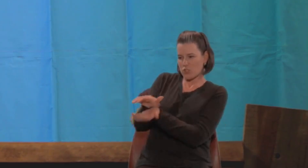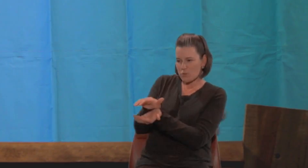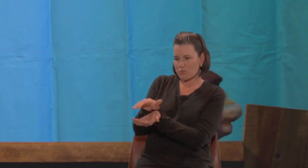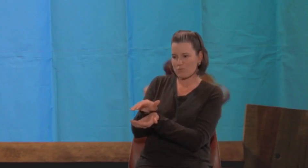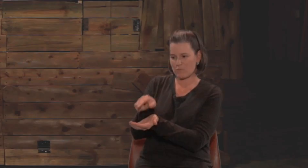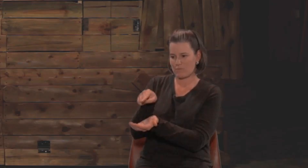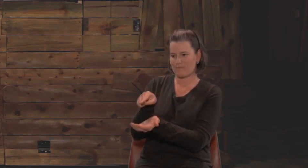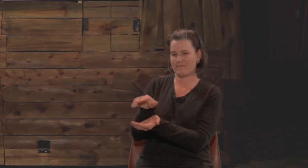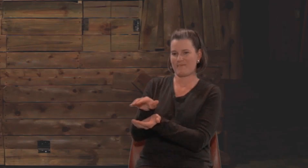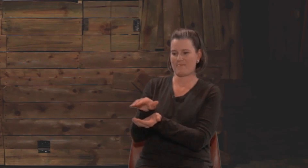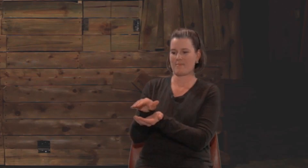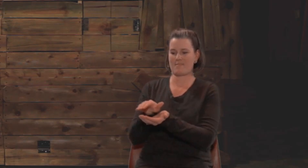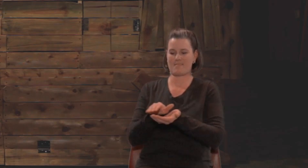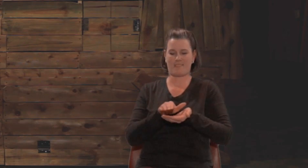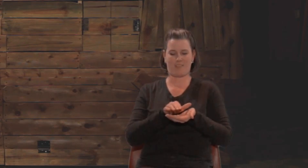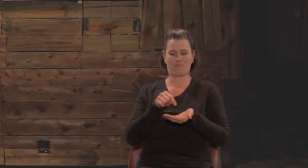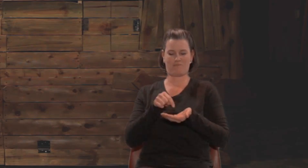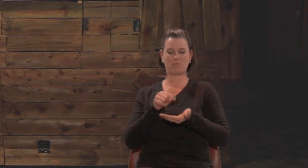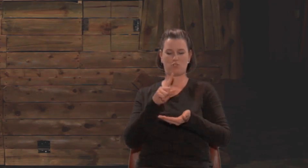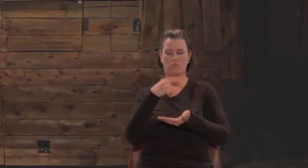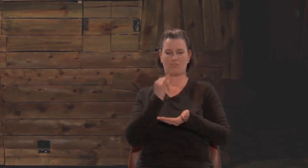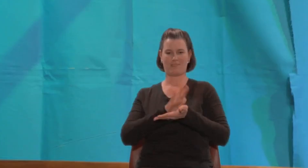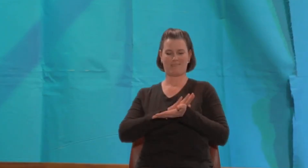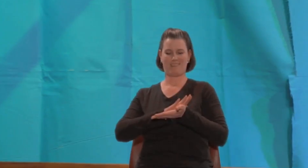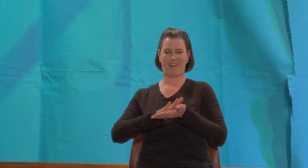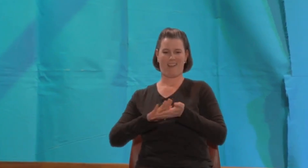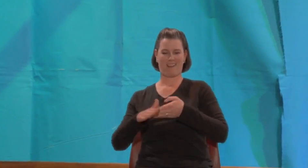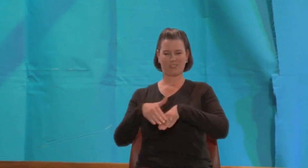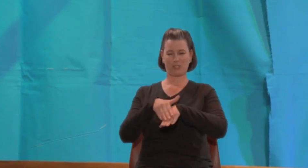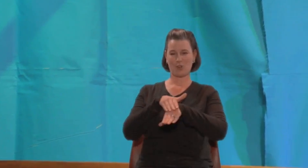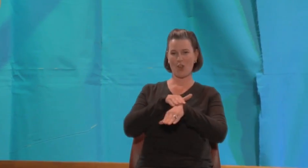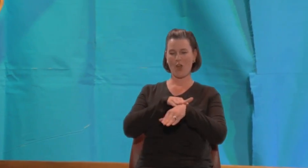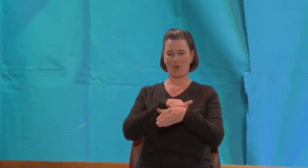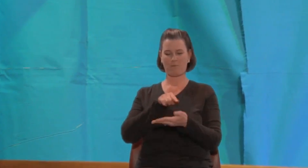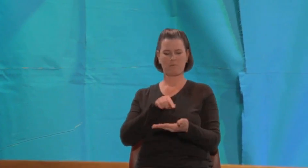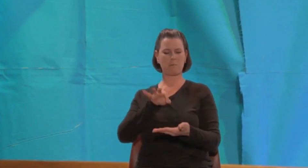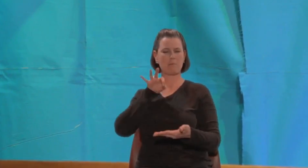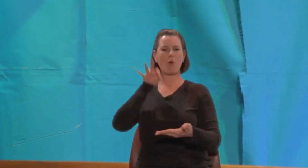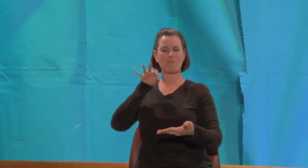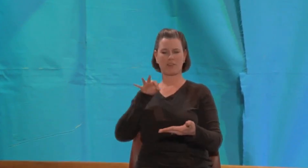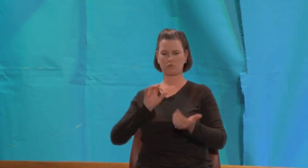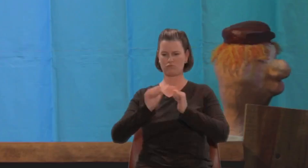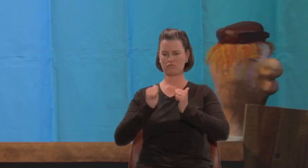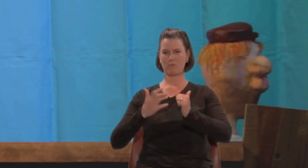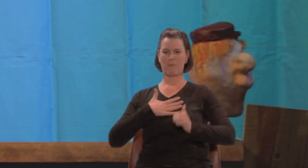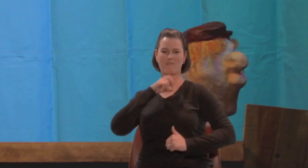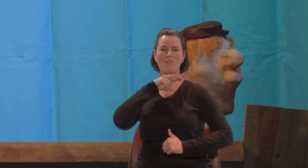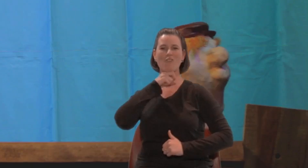you. There, you look nice and slow. just perfect to race again my